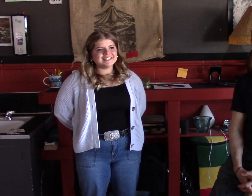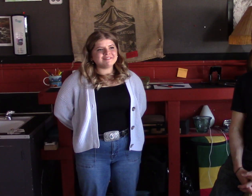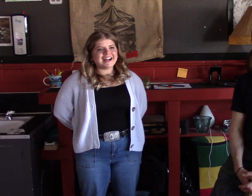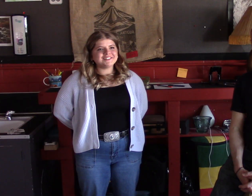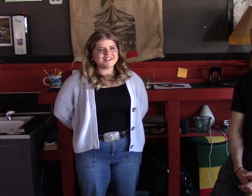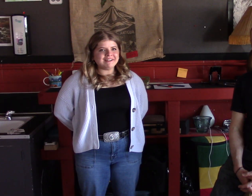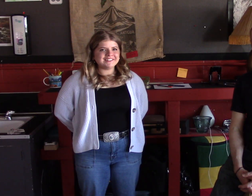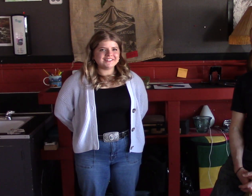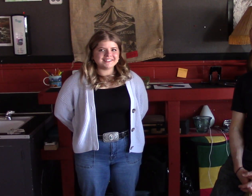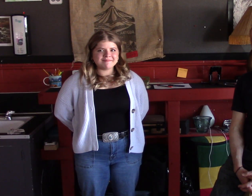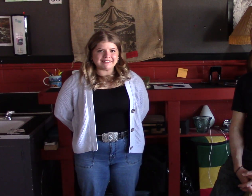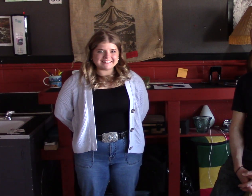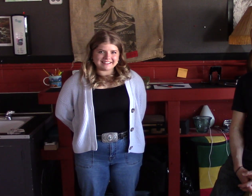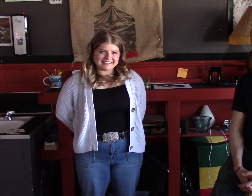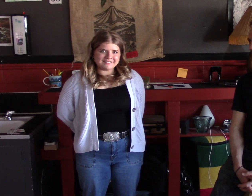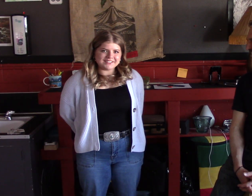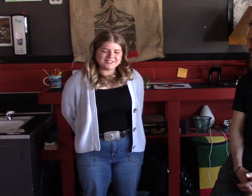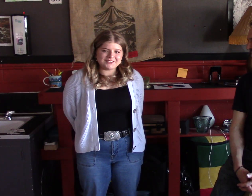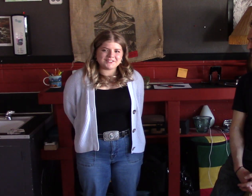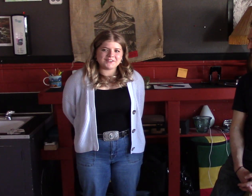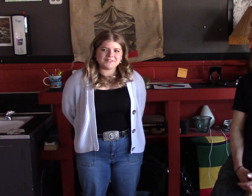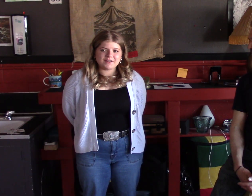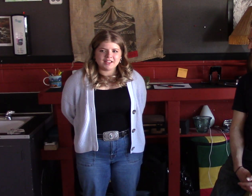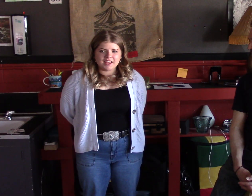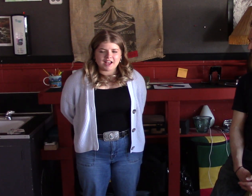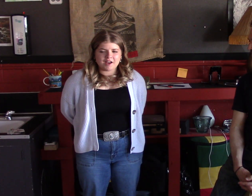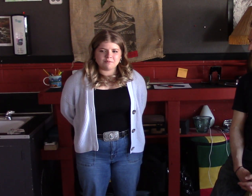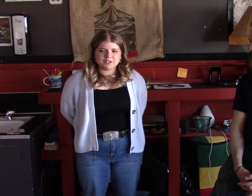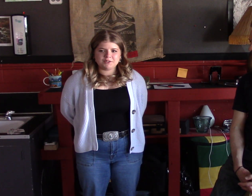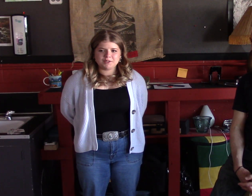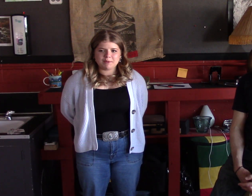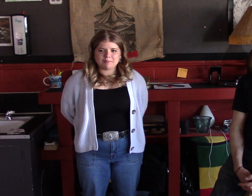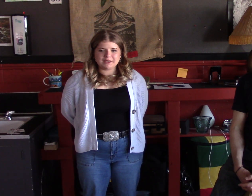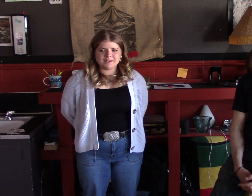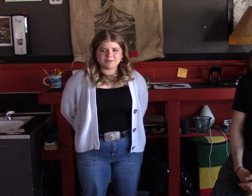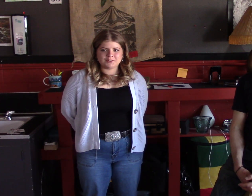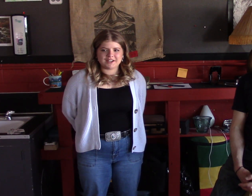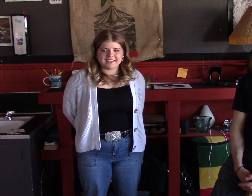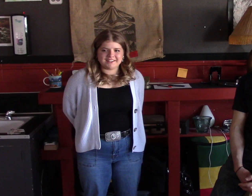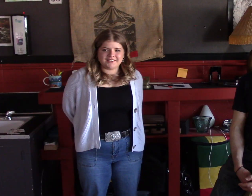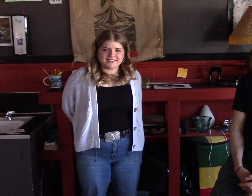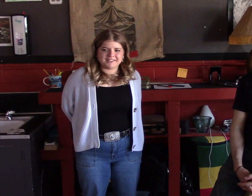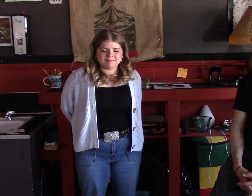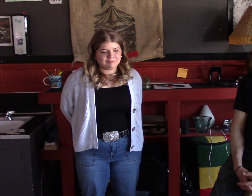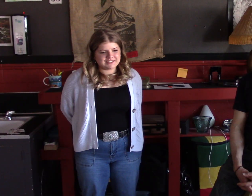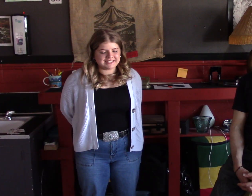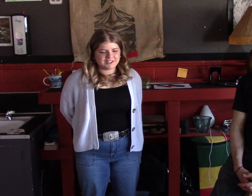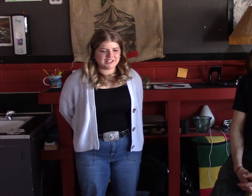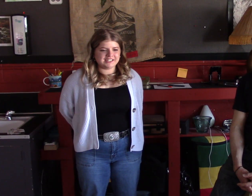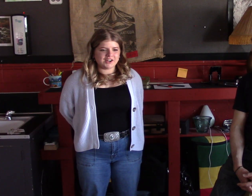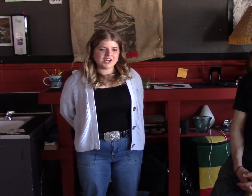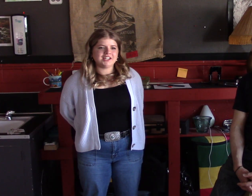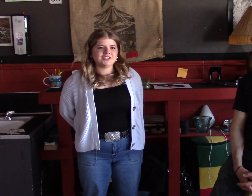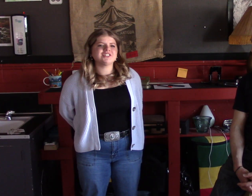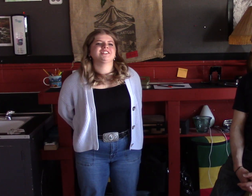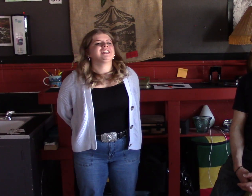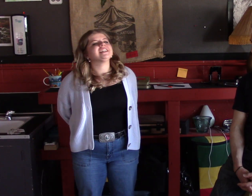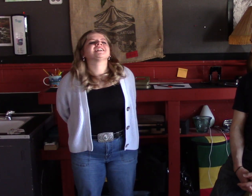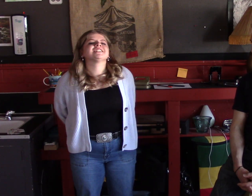I taught my dog a bit of sign language. So when she was a puppy, we were trying to get her to sit. She did not understand for